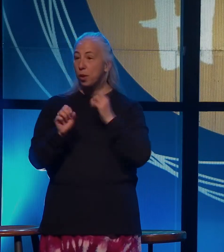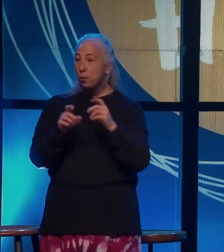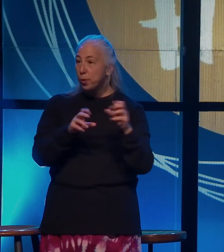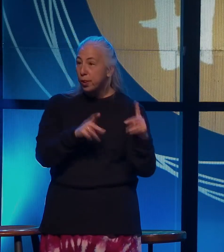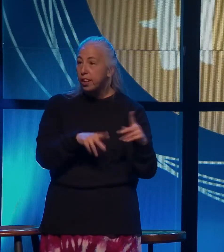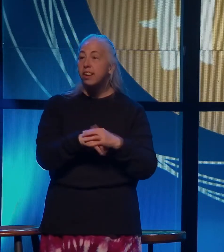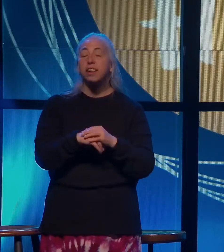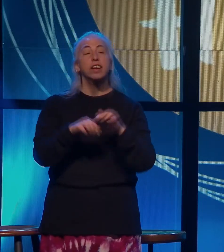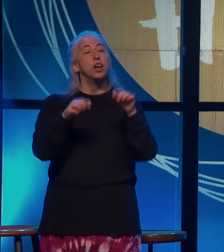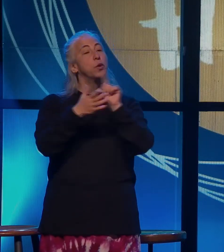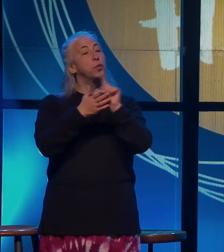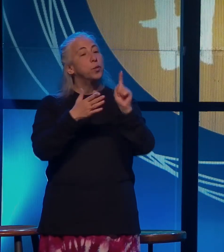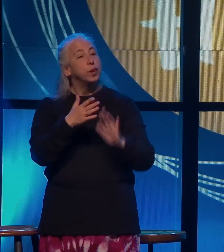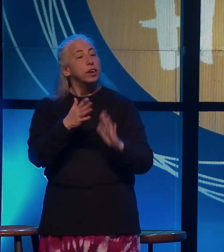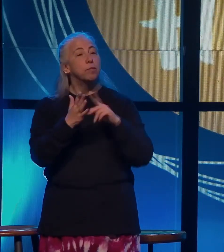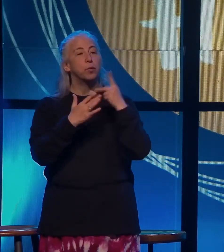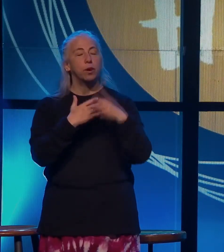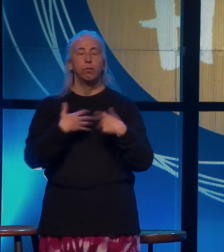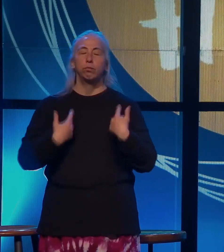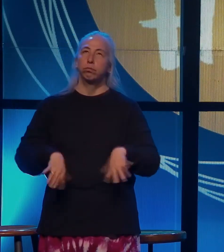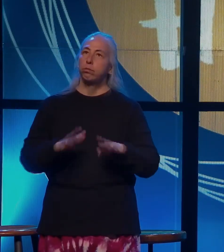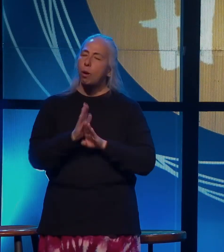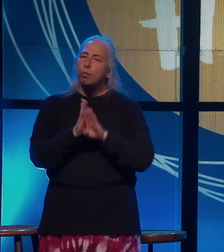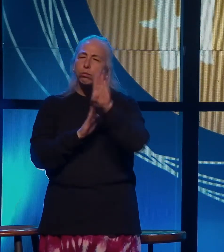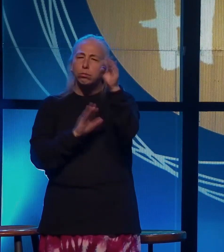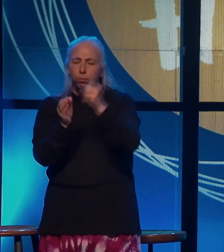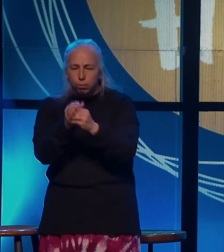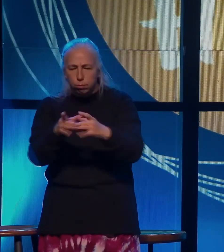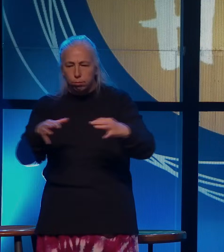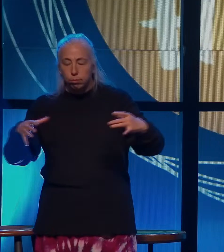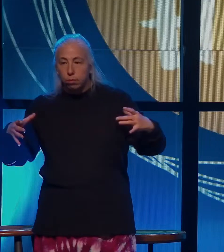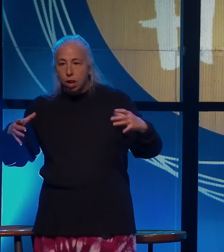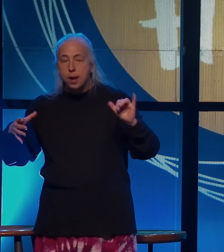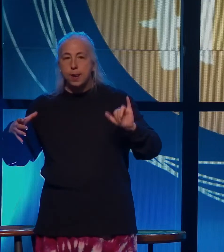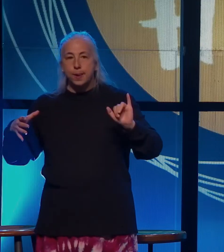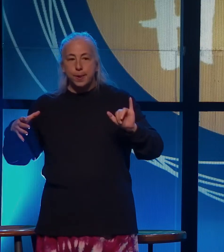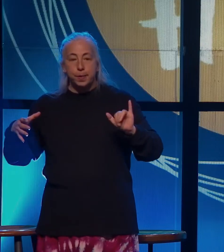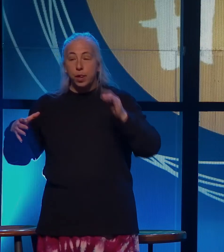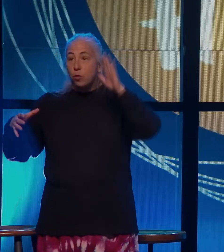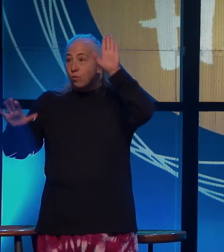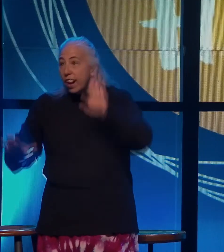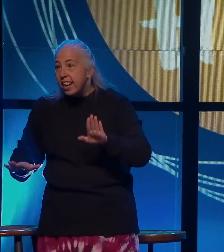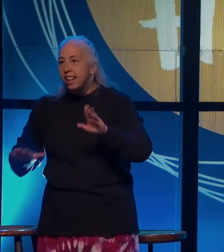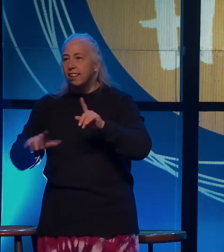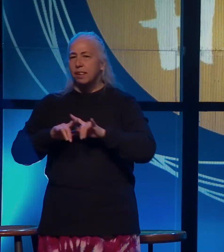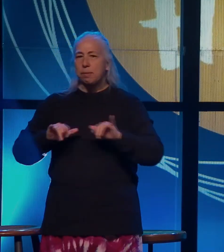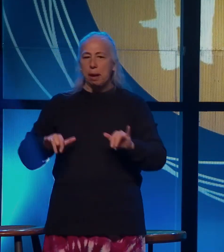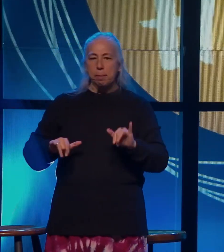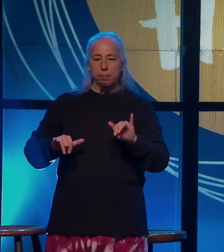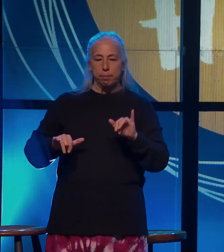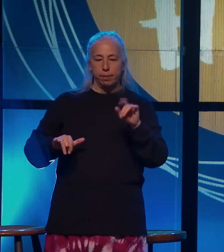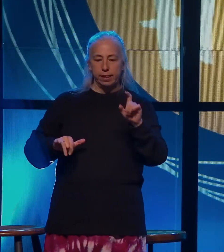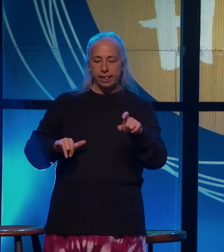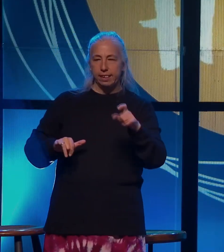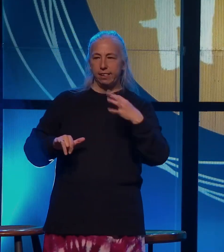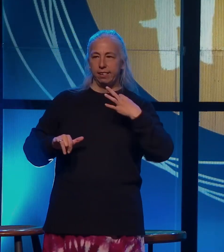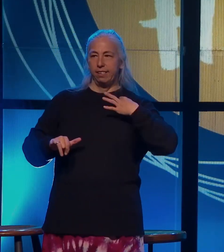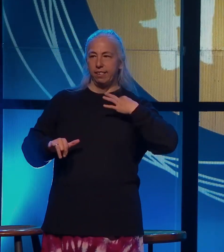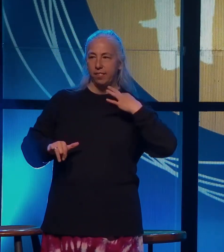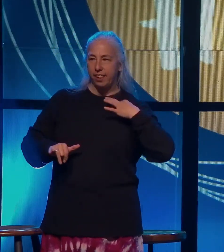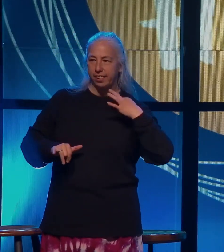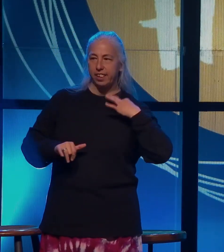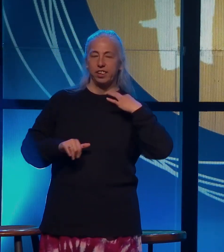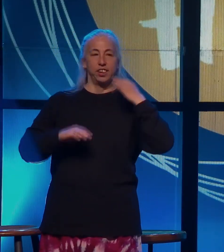by leaps and bounds. It's so amazing. But with that growth, it means we need more adults who are willing to invest in the next generation